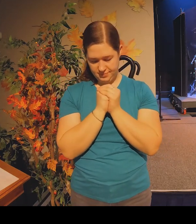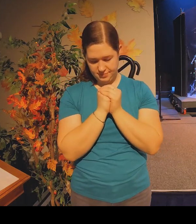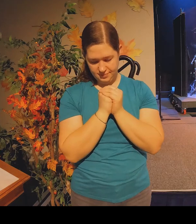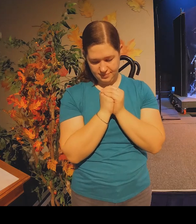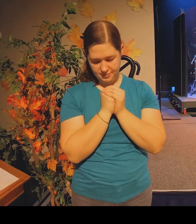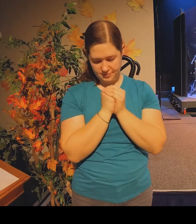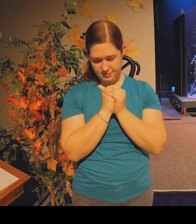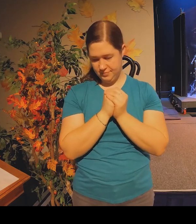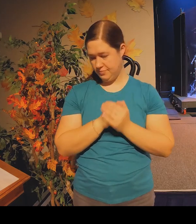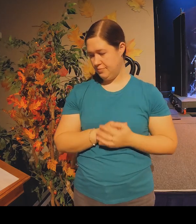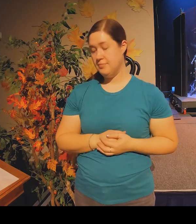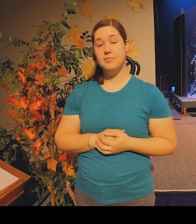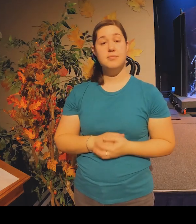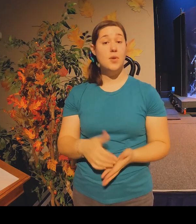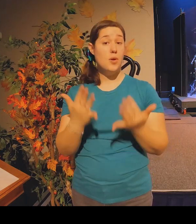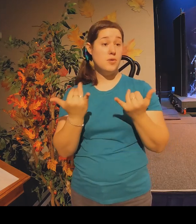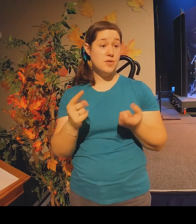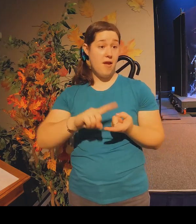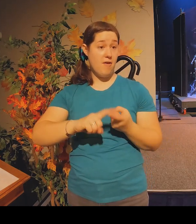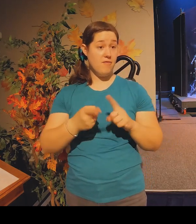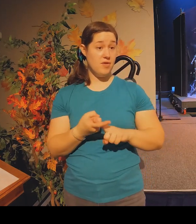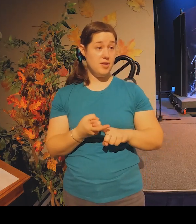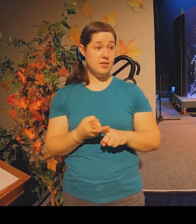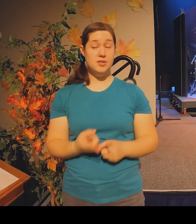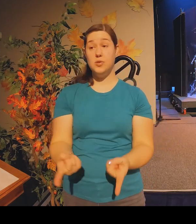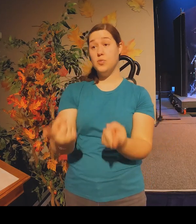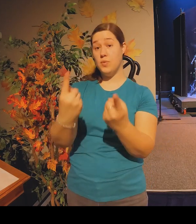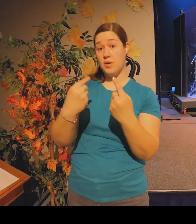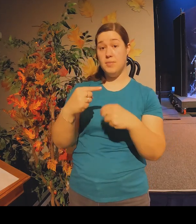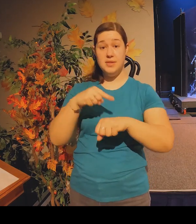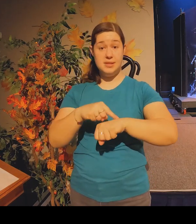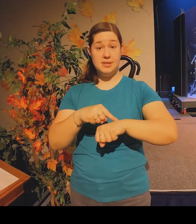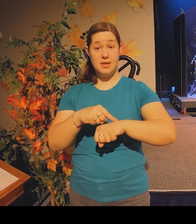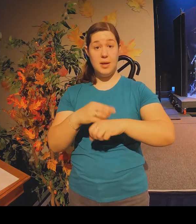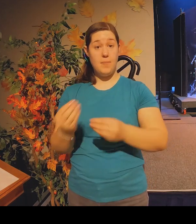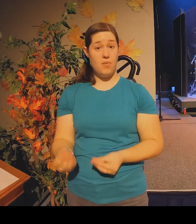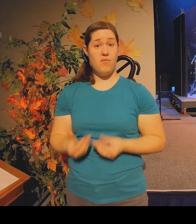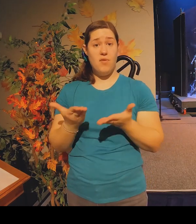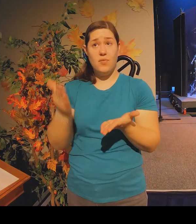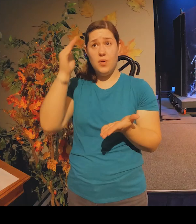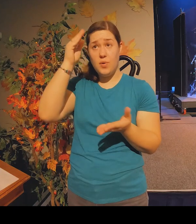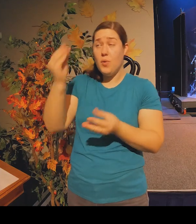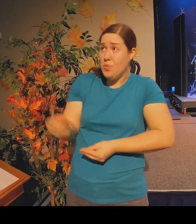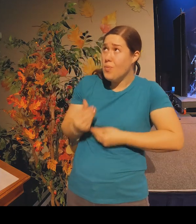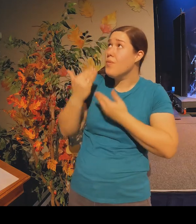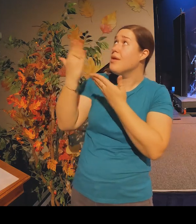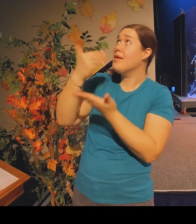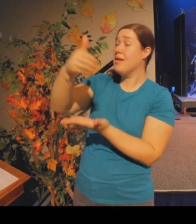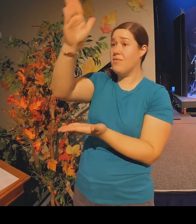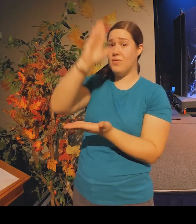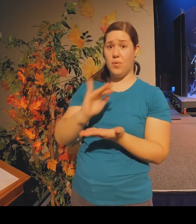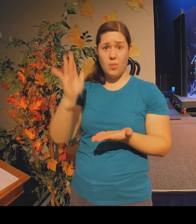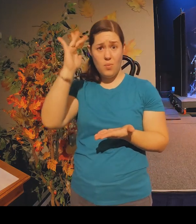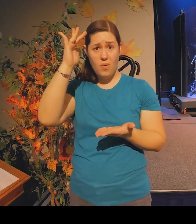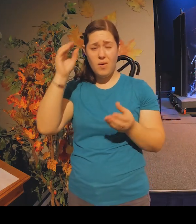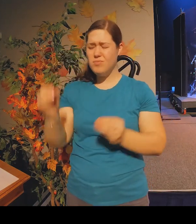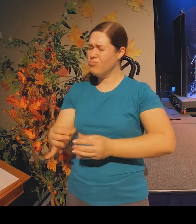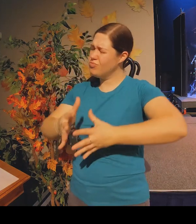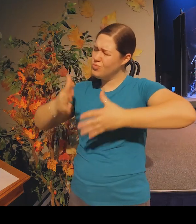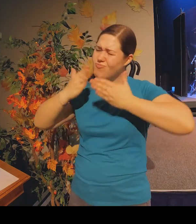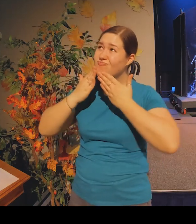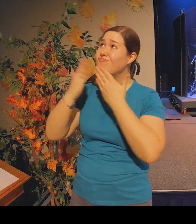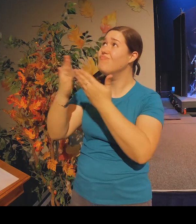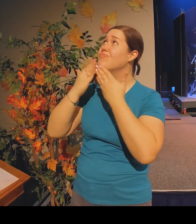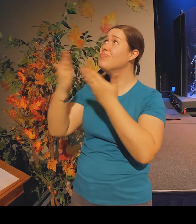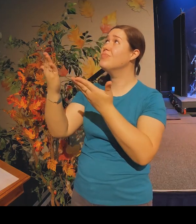amen. And so now, friends, as we come into this time of offering, we know that we give back to God out of the great gratitude, knowing that all that